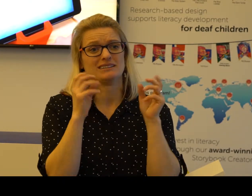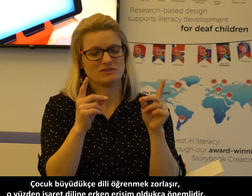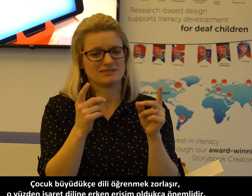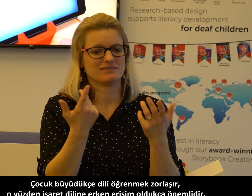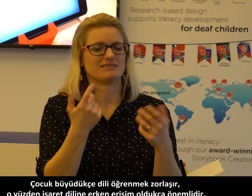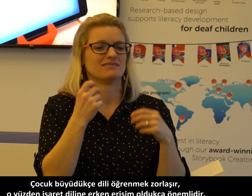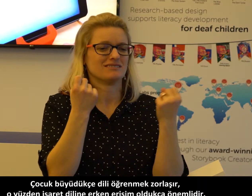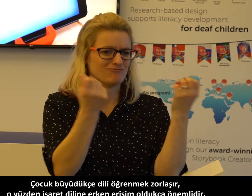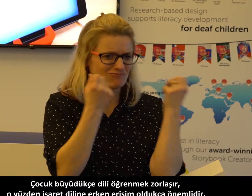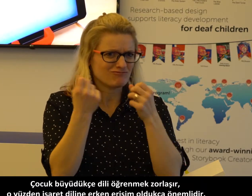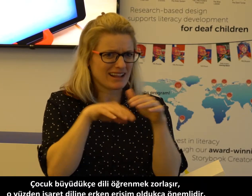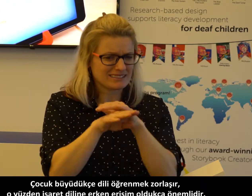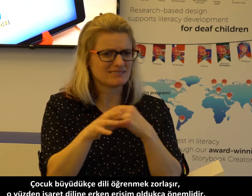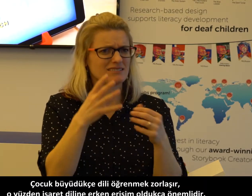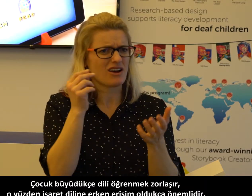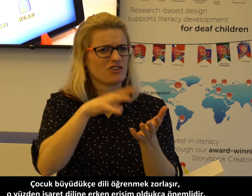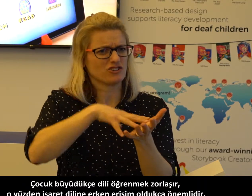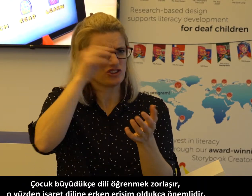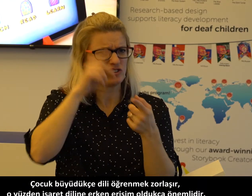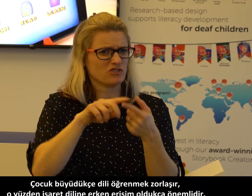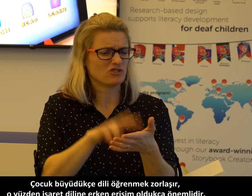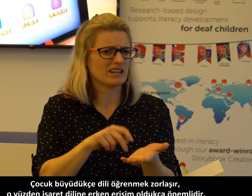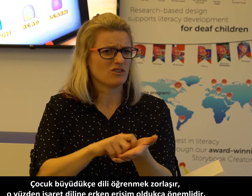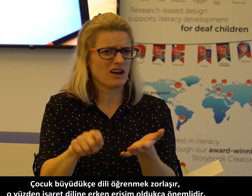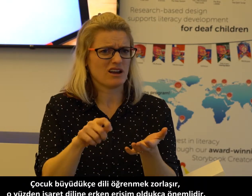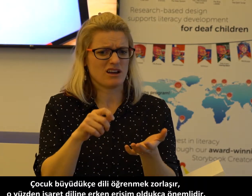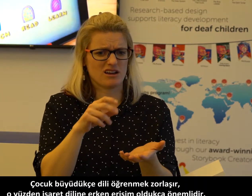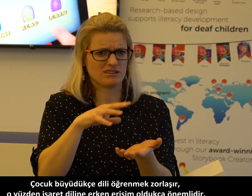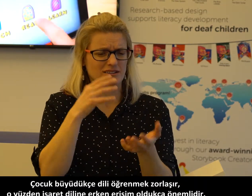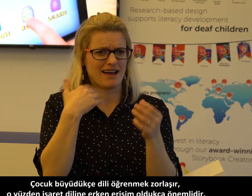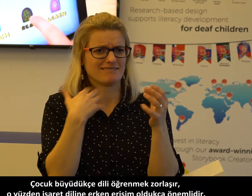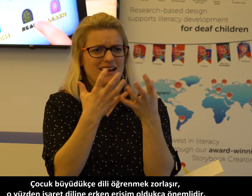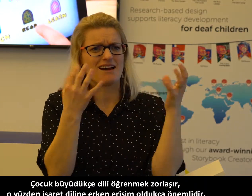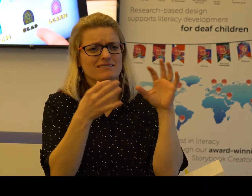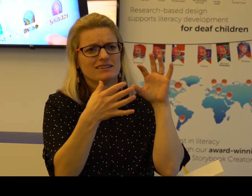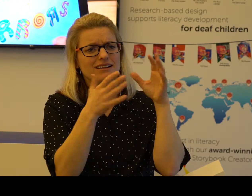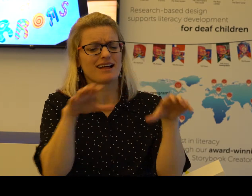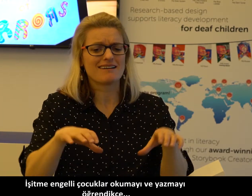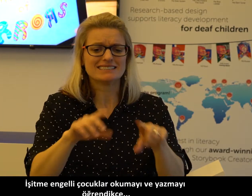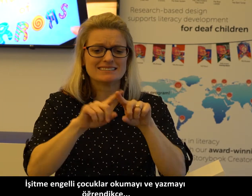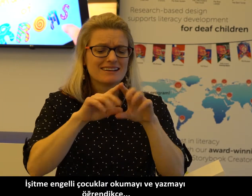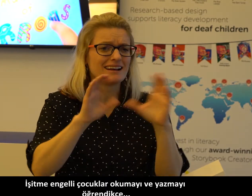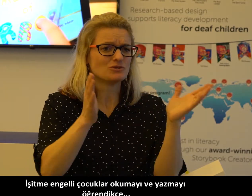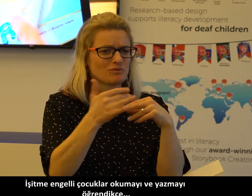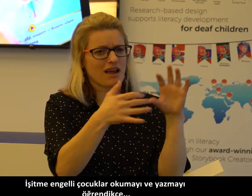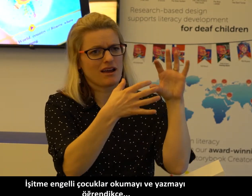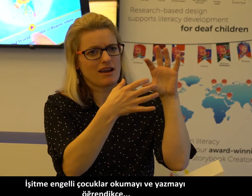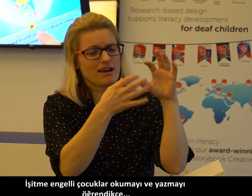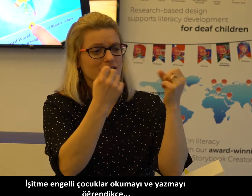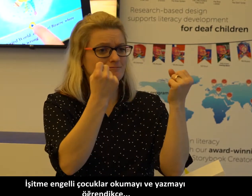the child gets, the more difficult it becomes, so early access to sign language is critical. As deaf children are learning to read